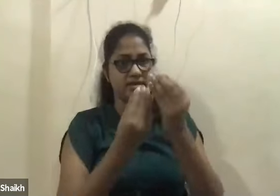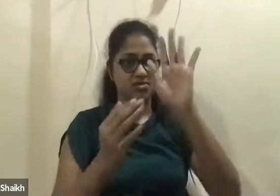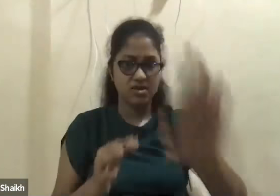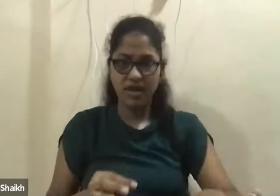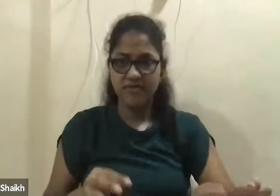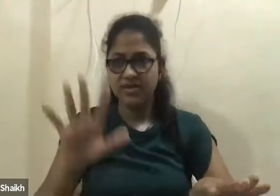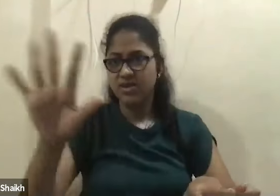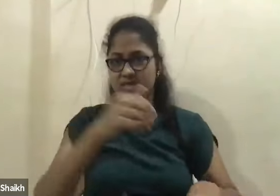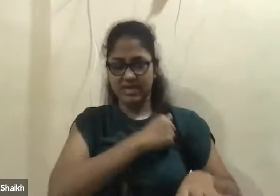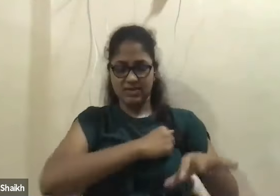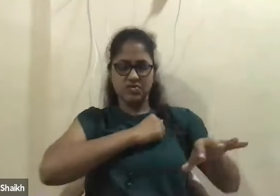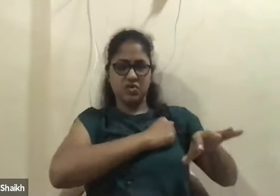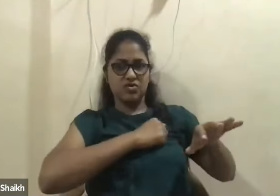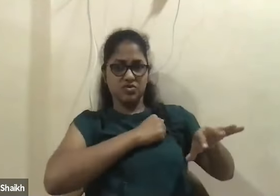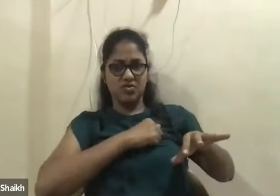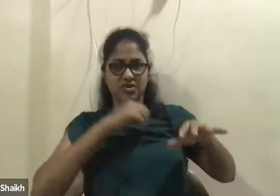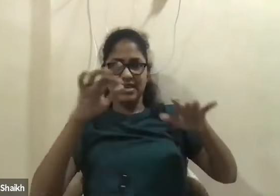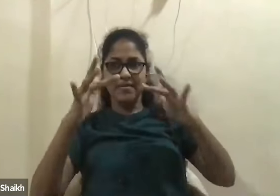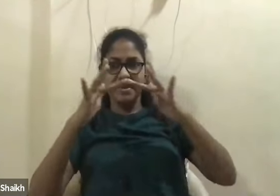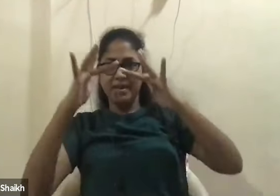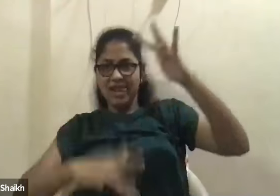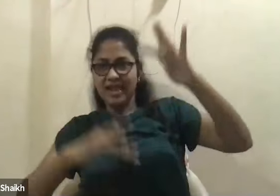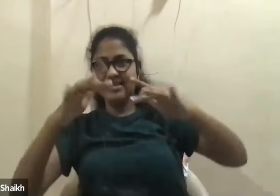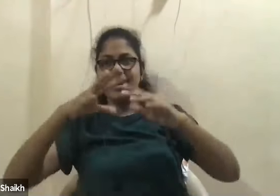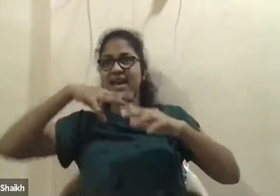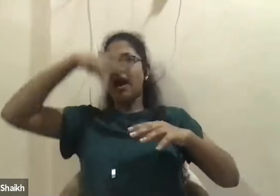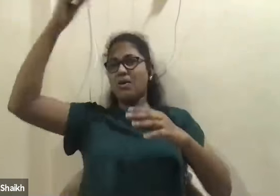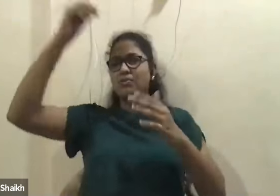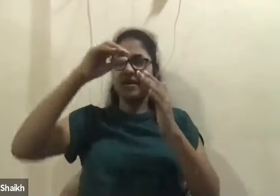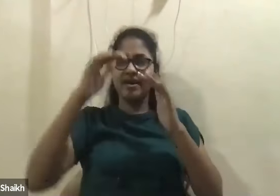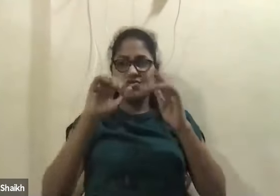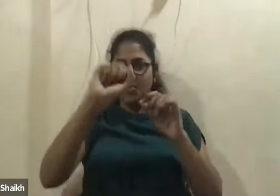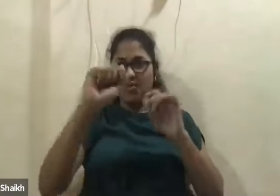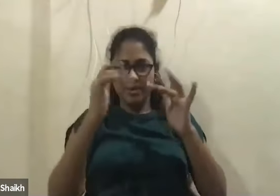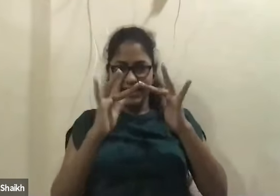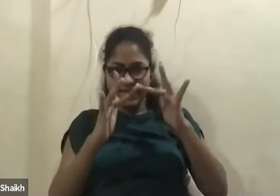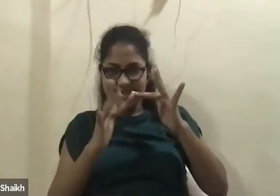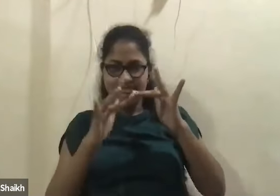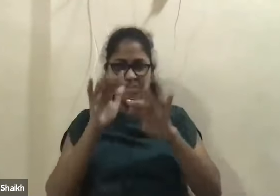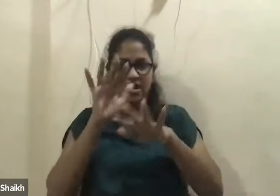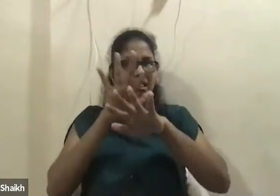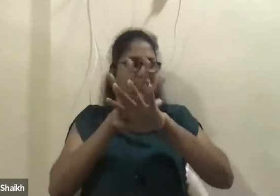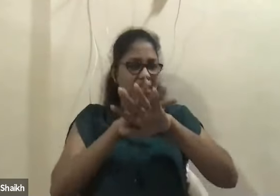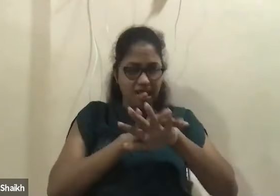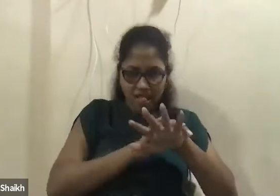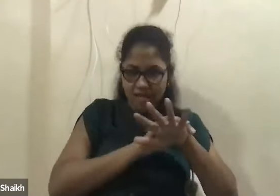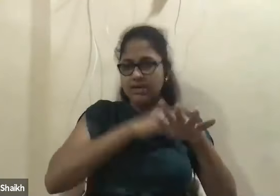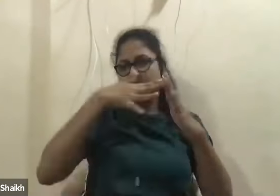I'm sorry. You know, I'm out of town, so my connection is very poor. So sometimes I